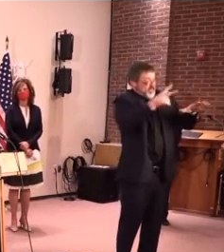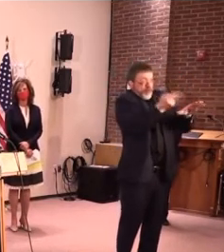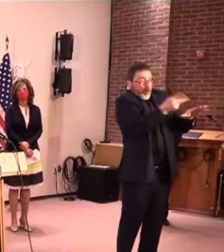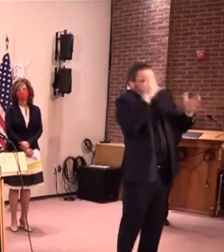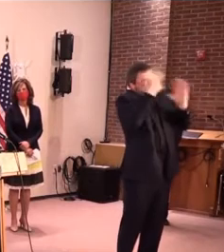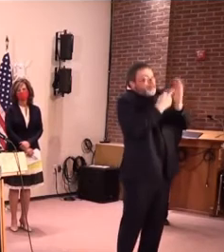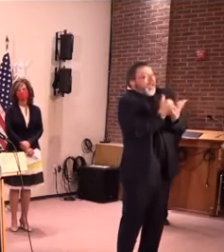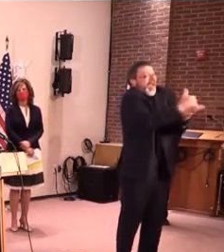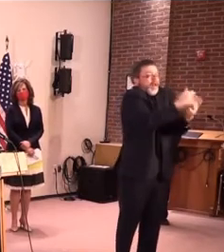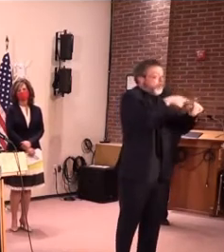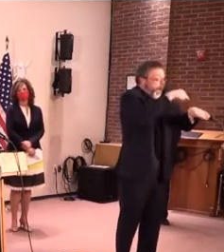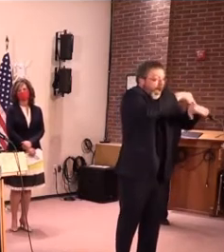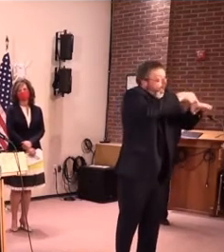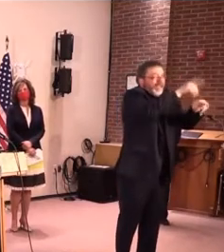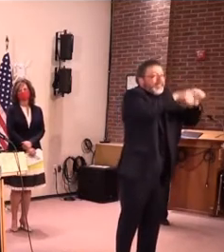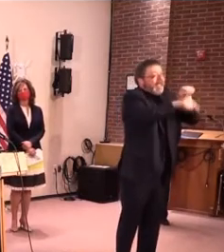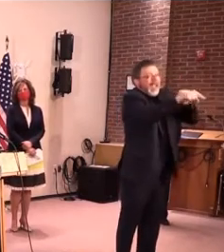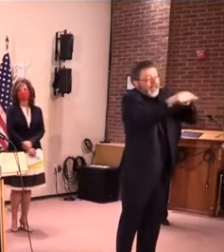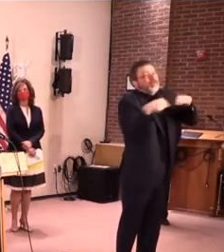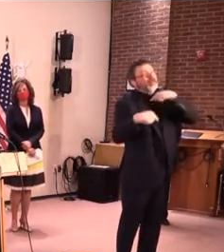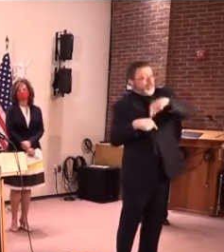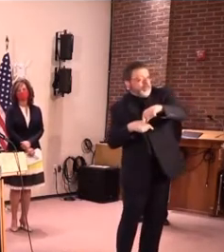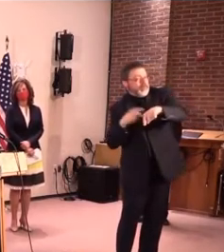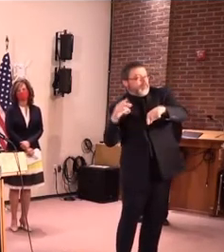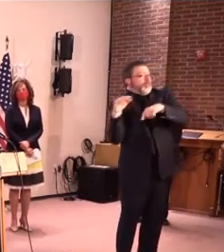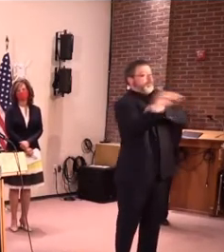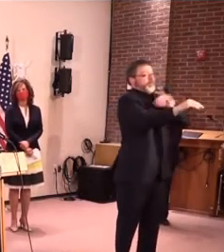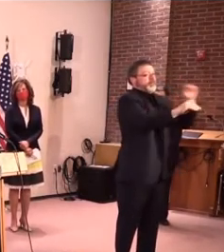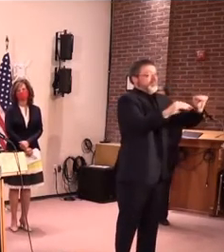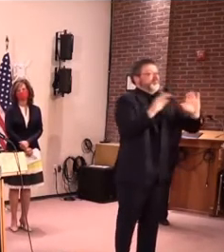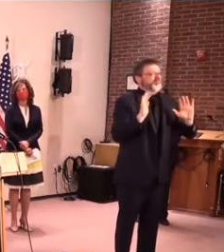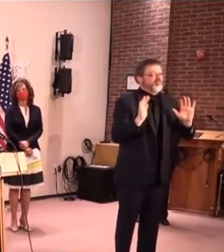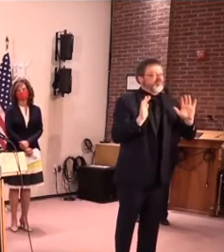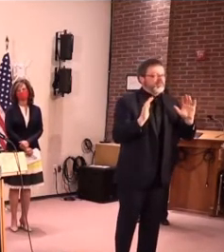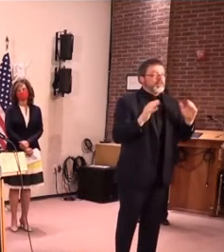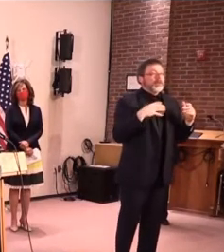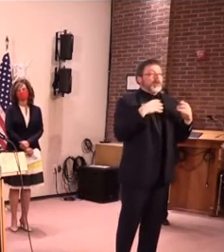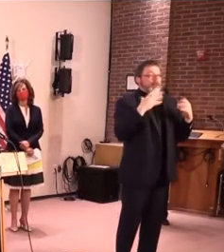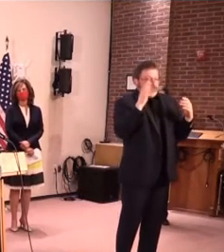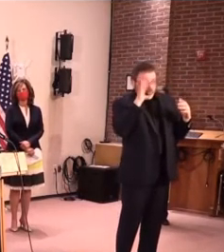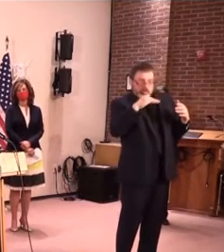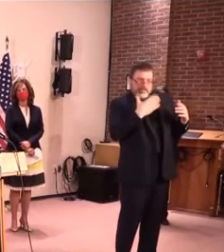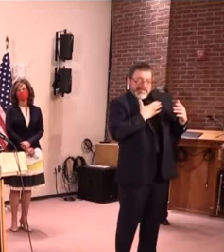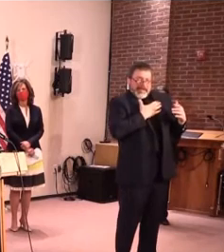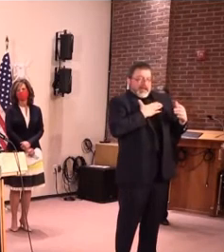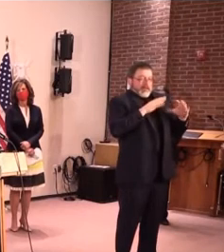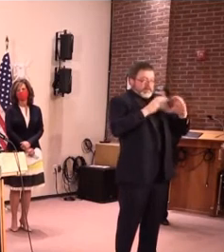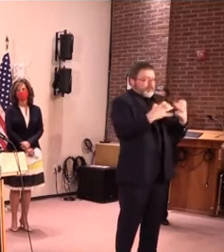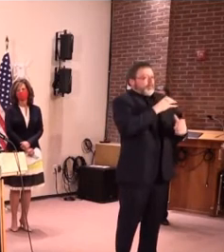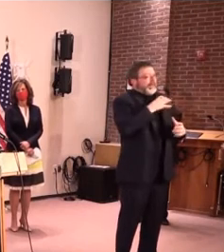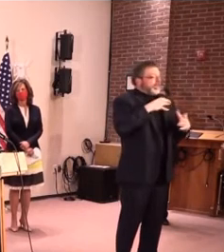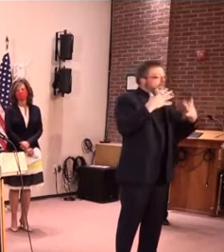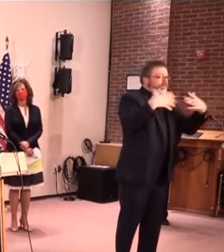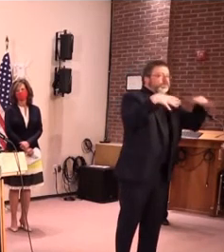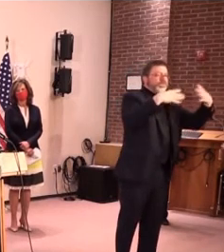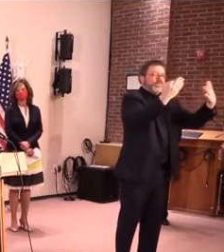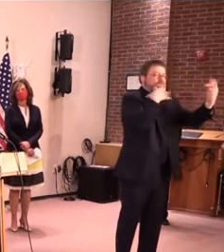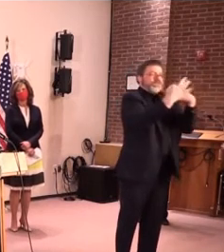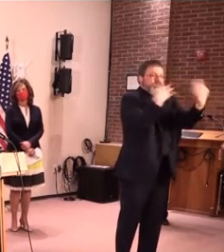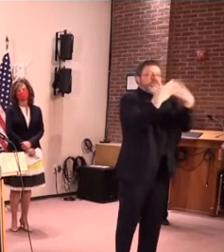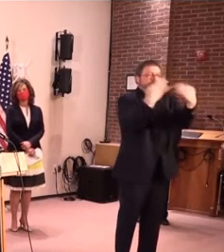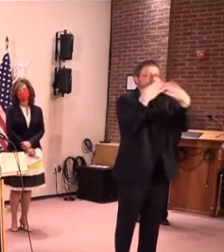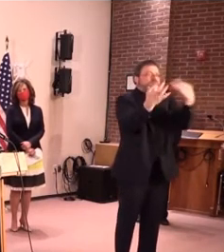Senate leadership, all of them, for their receptiveness to our ideas and for their anticipated quick reaction. We believe these